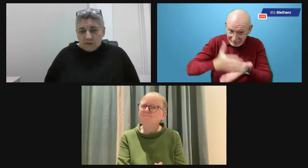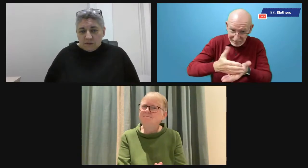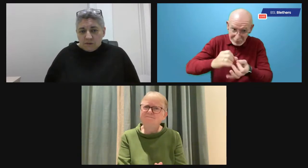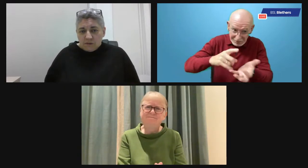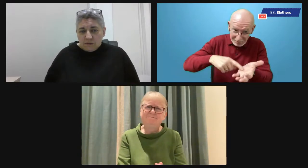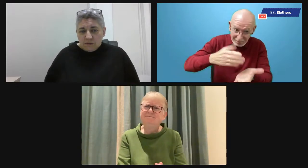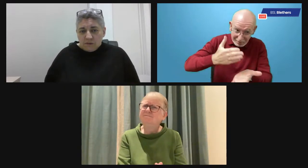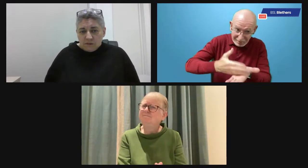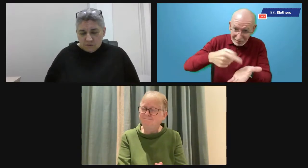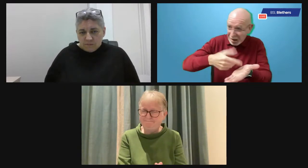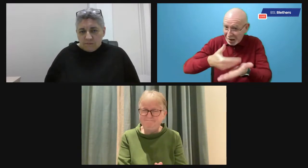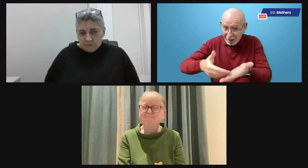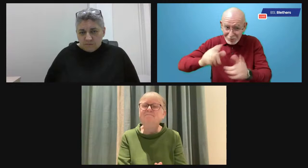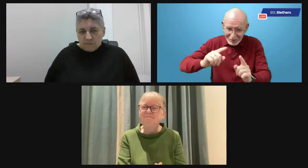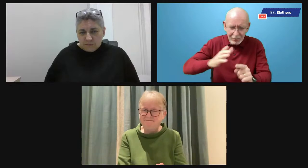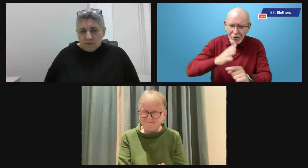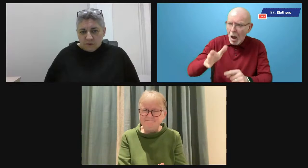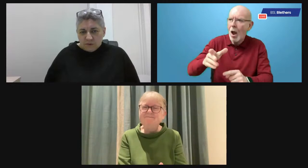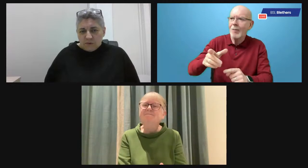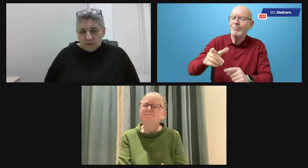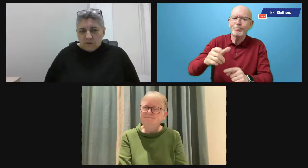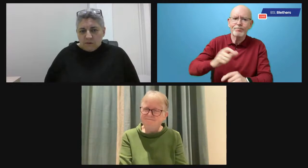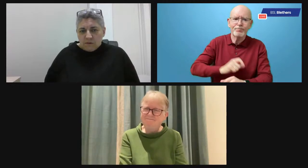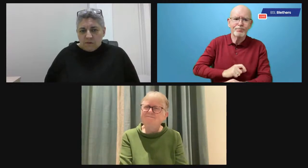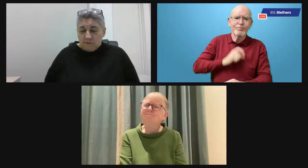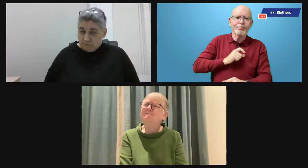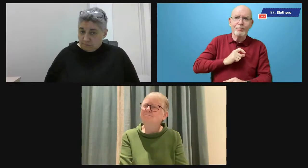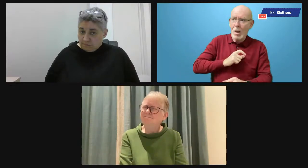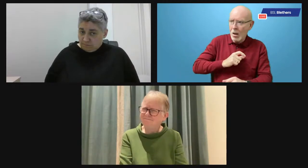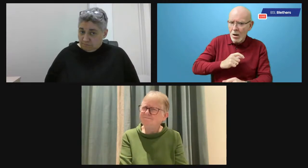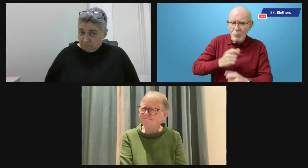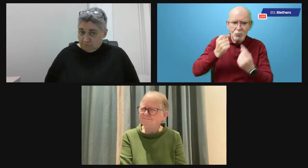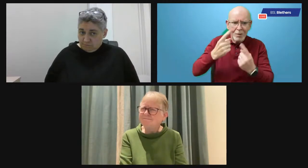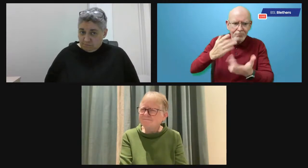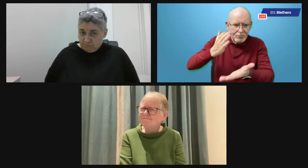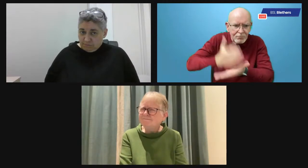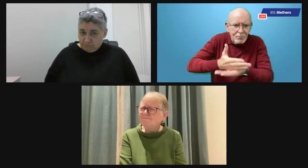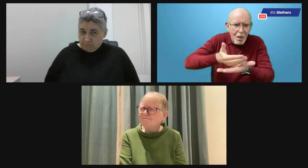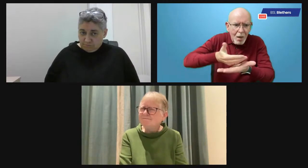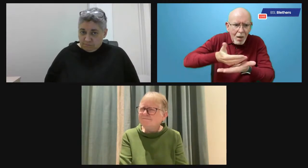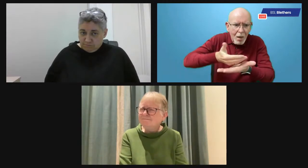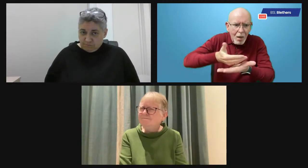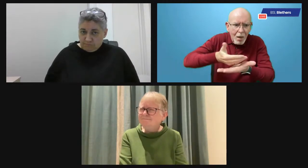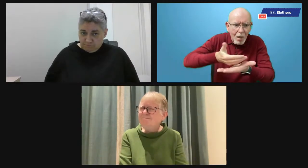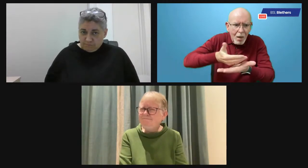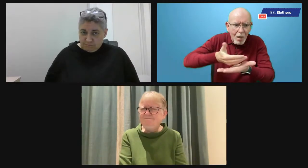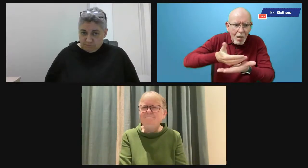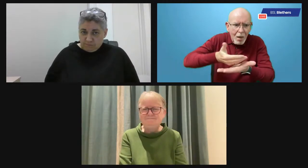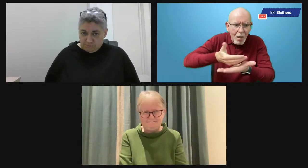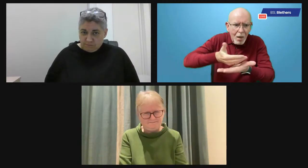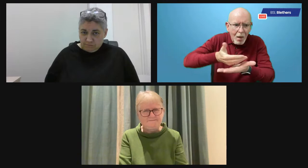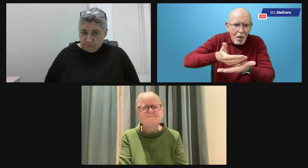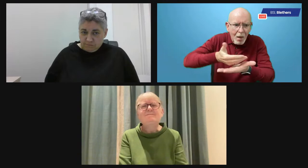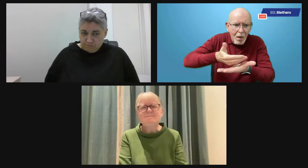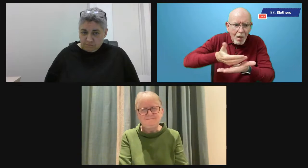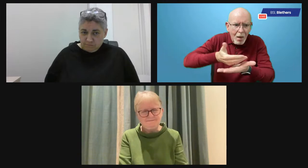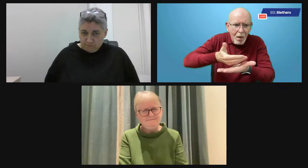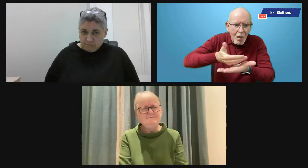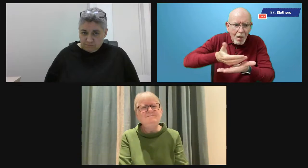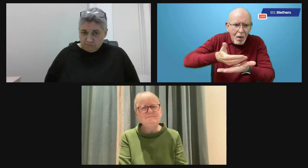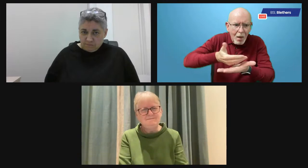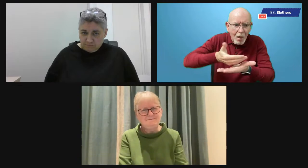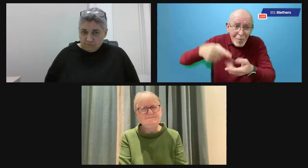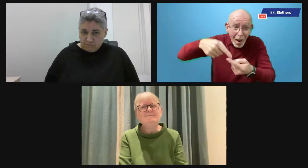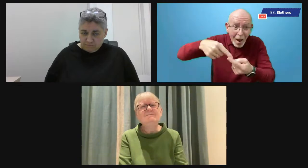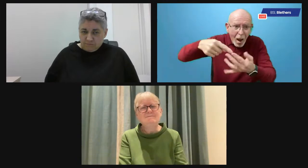people weren't sure about, signing themselves, how they sign, where that came from, how they understand it. So doing